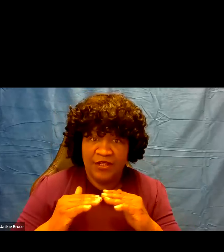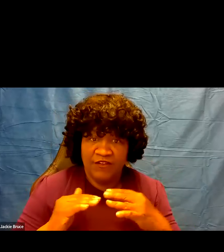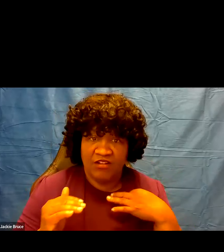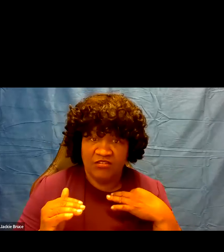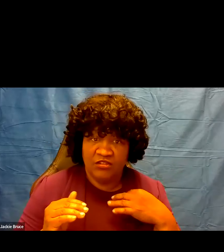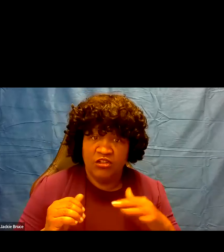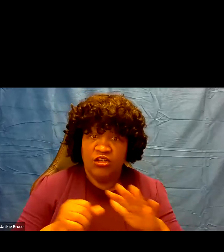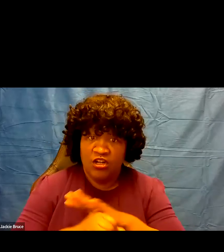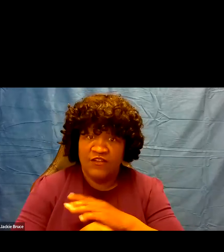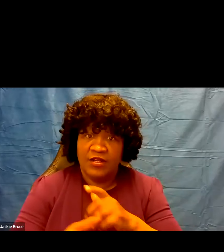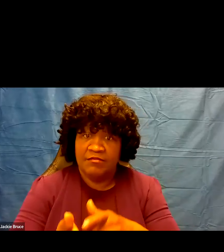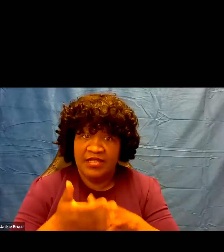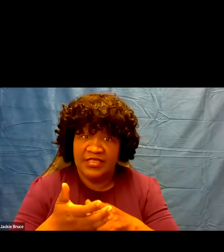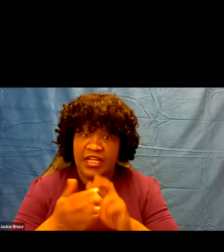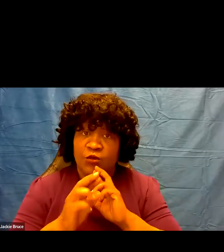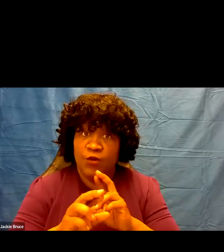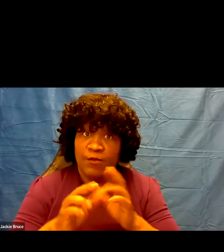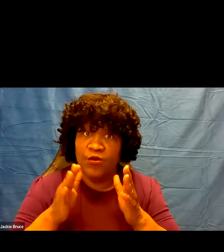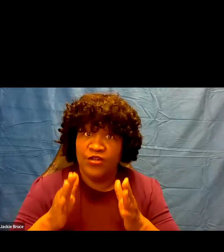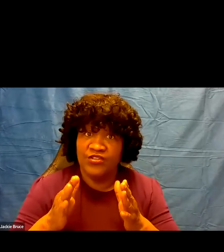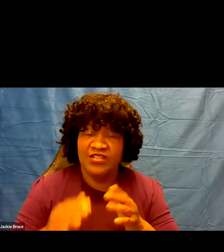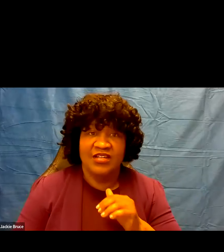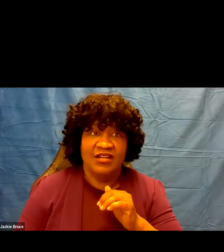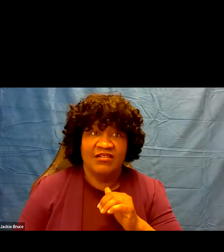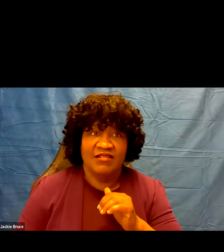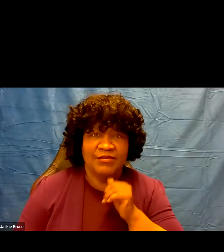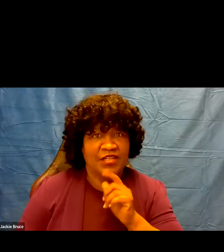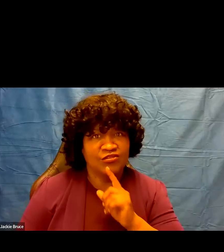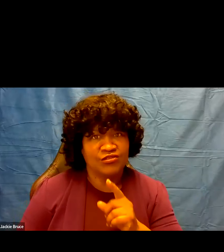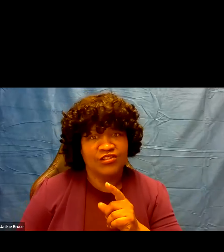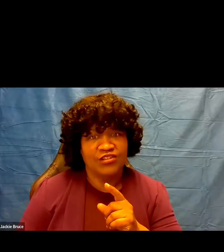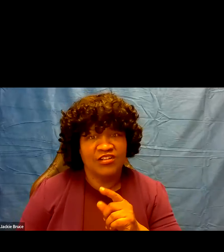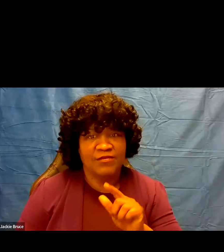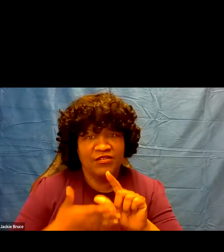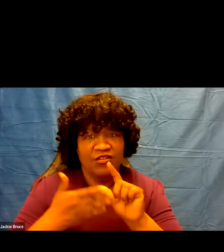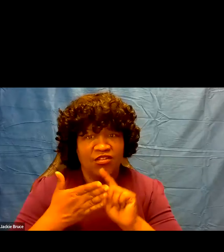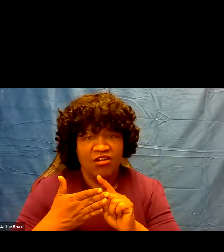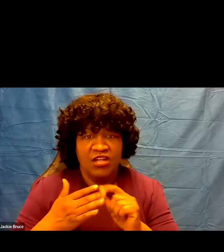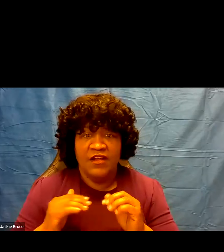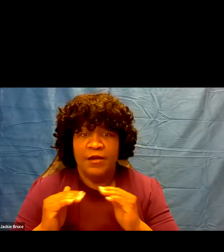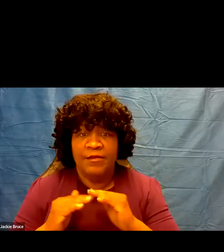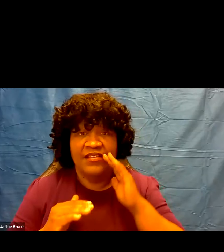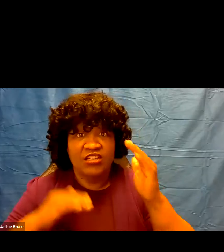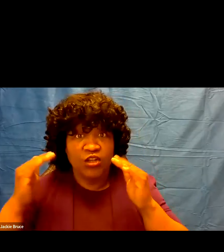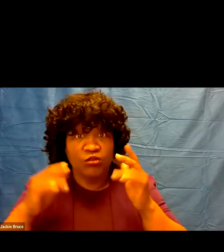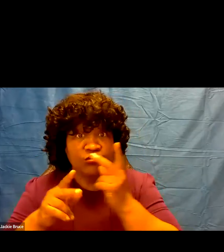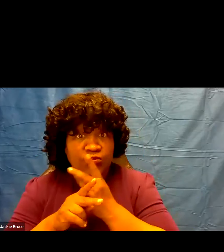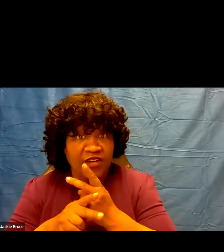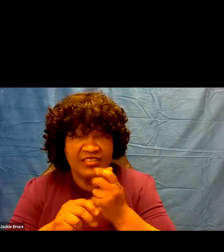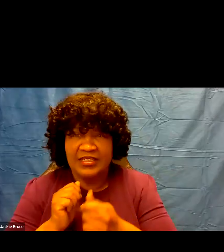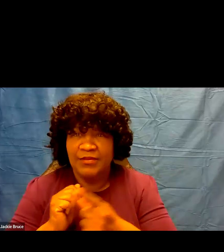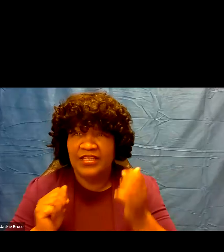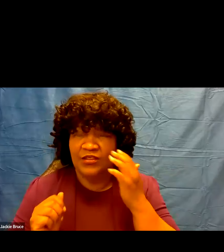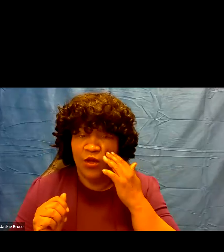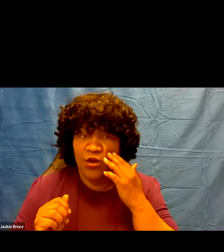covered as mandated reporters? I'm not sure on the law around that, if not the peers, but the adult supervisor is. Does anyone